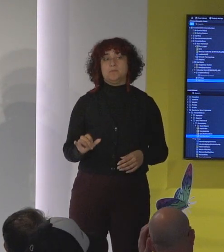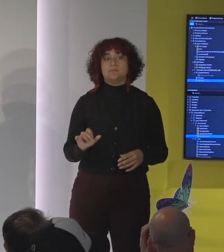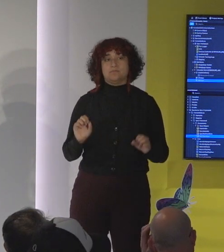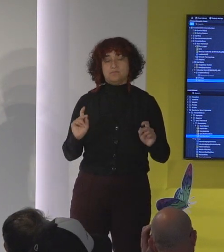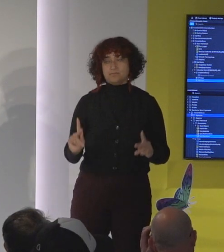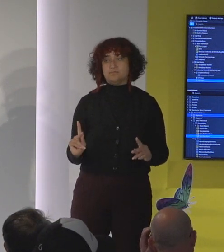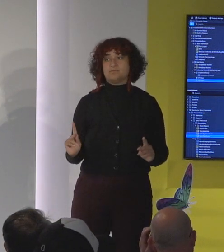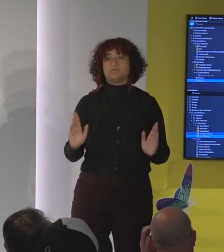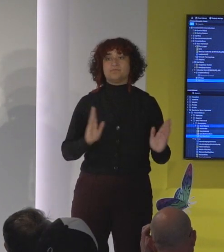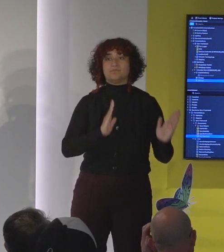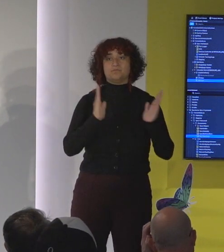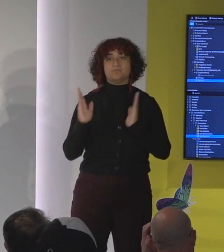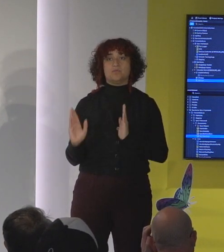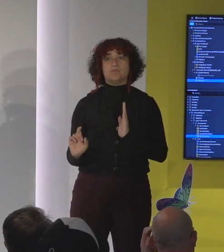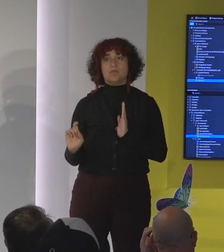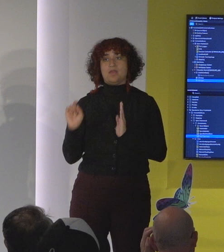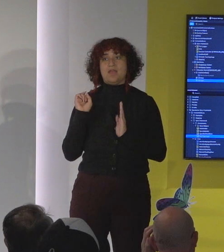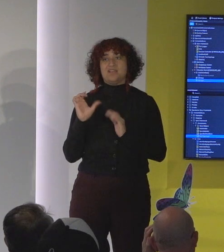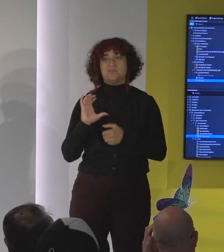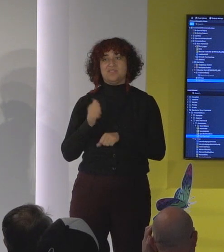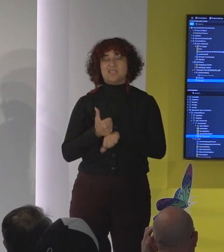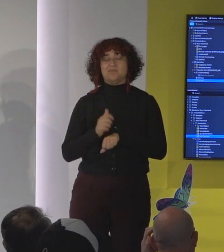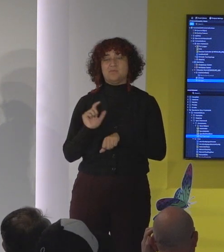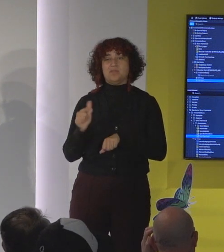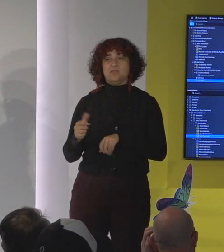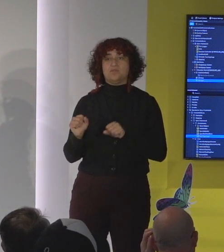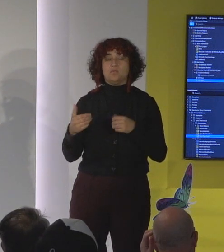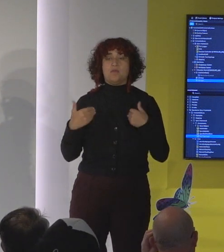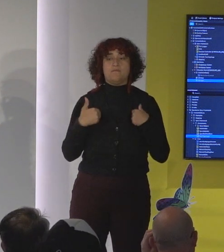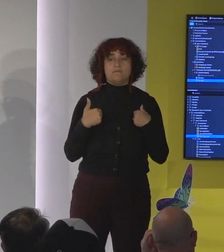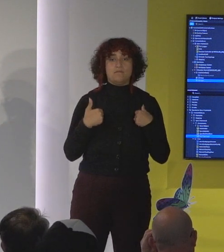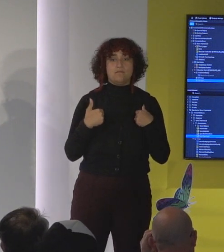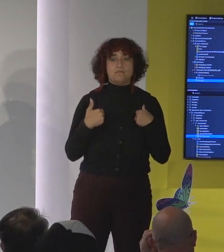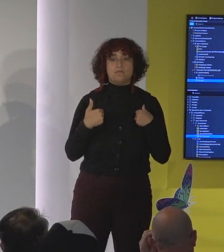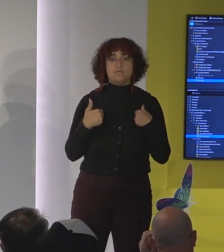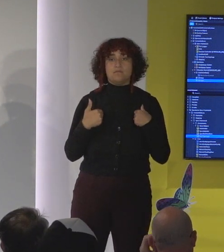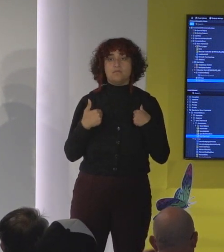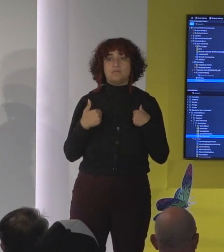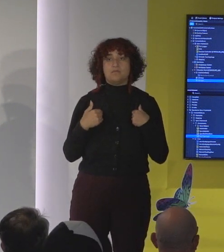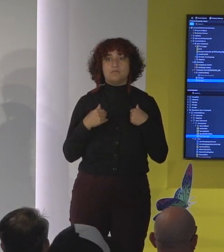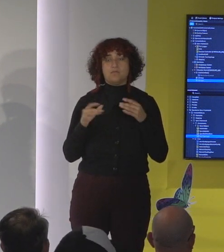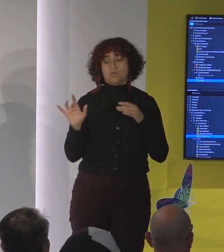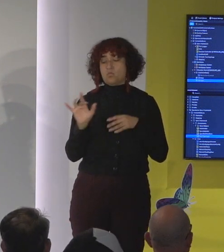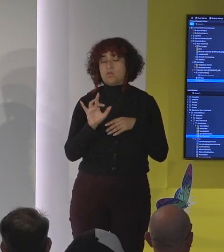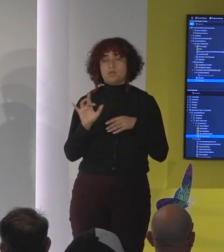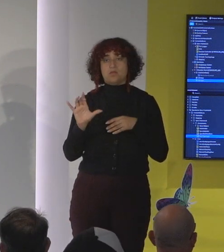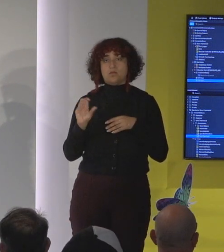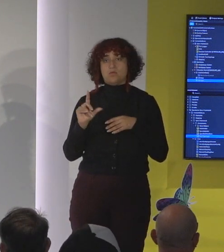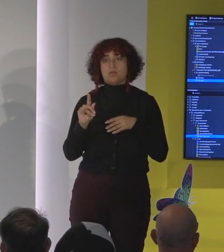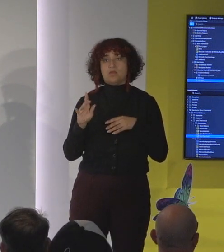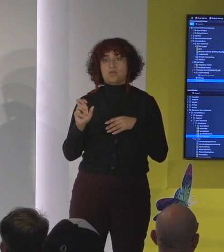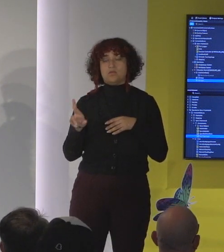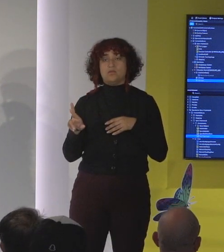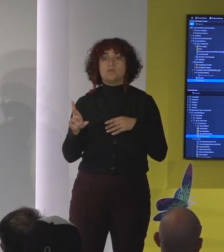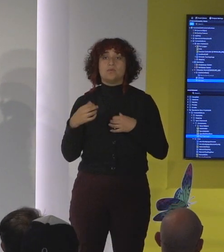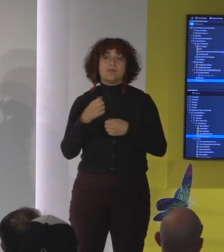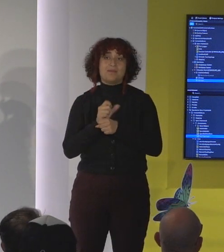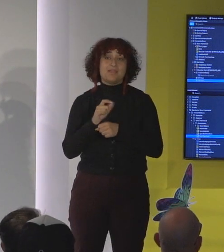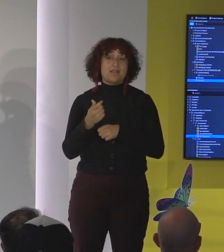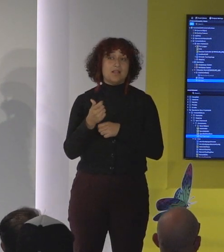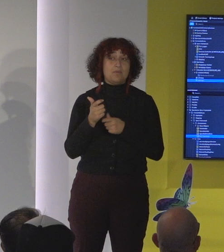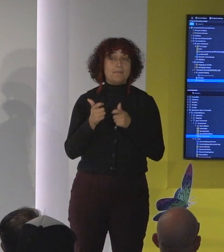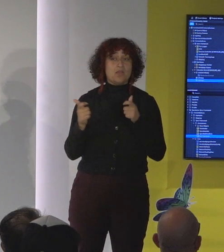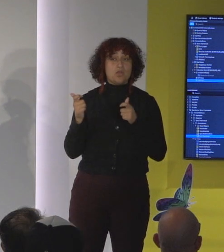Okay, let's go over to our X and we'll set this one up from scratch. So we have our collider. We're going to make that a little